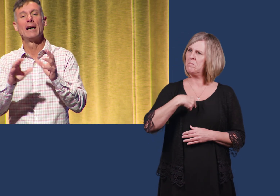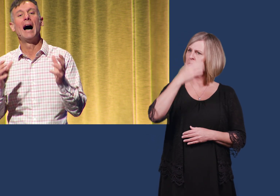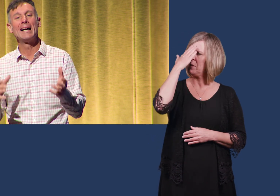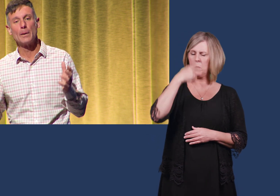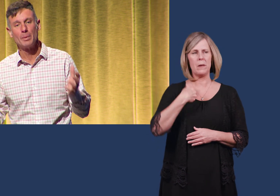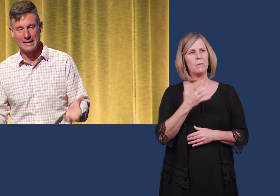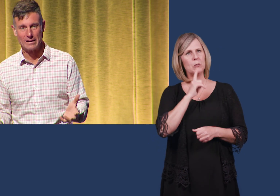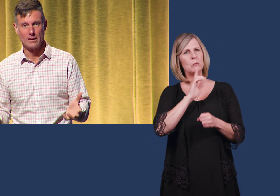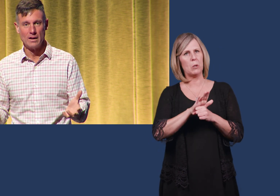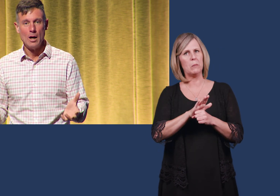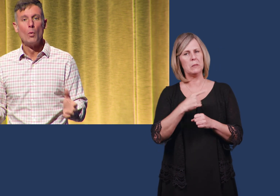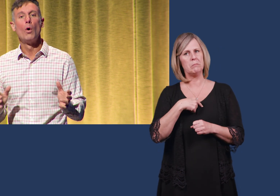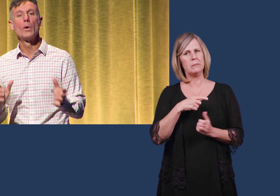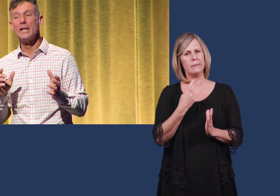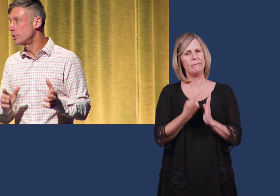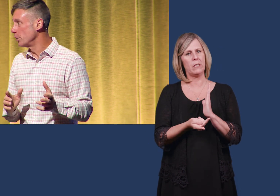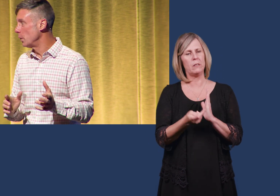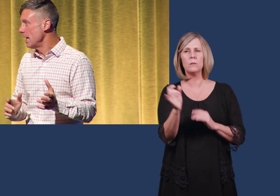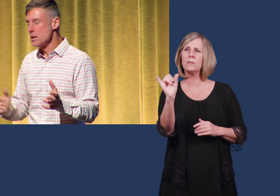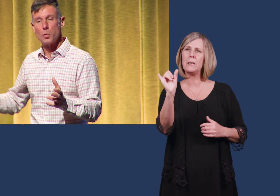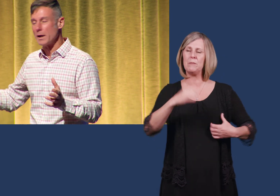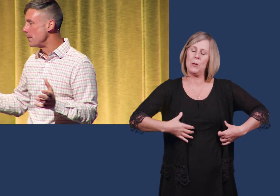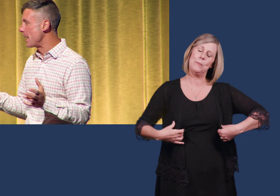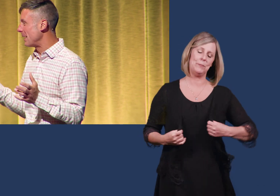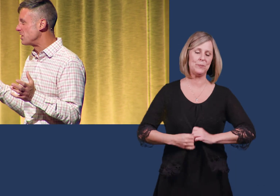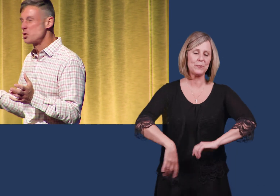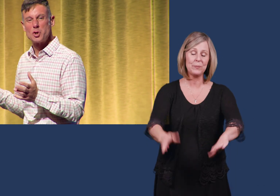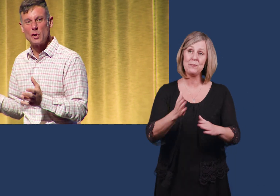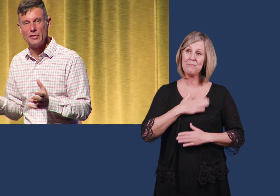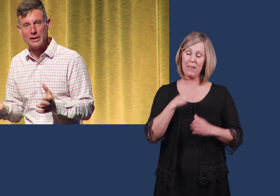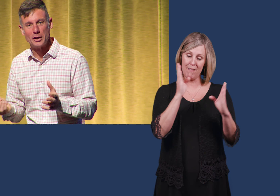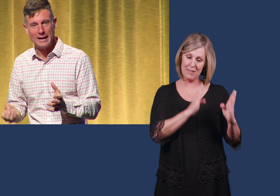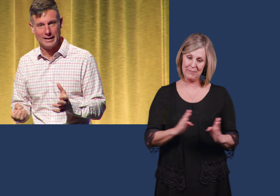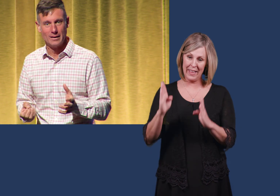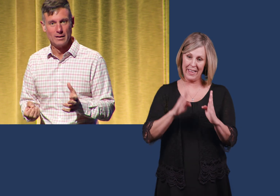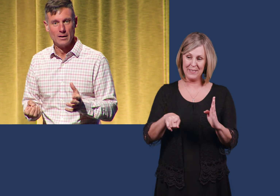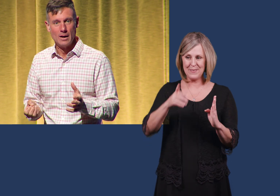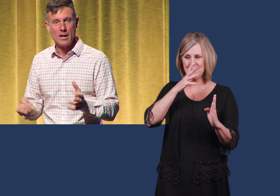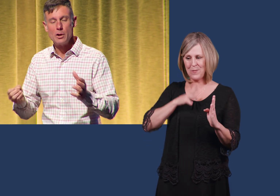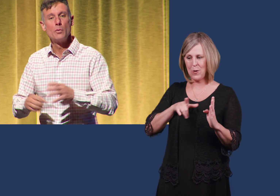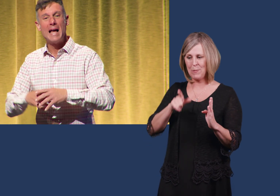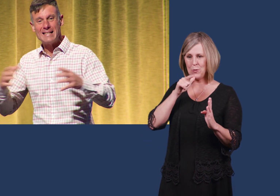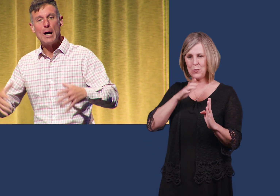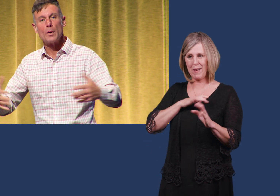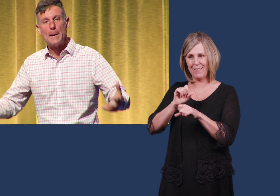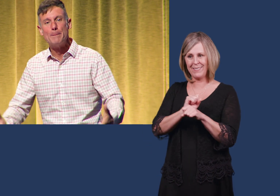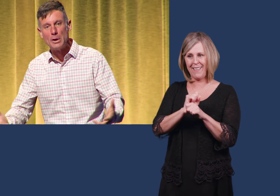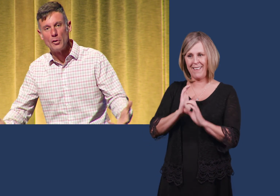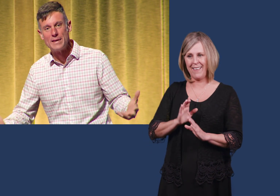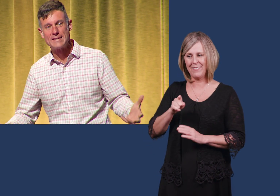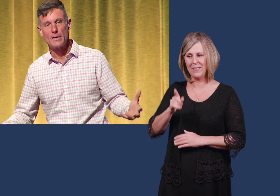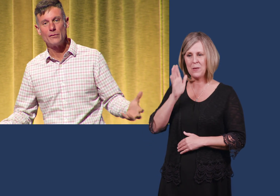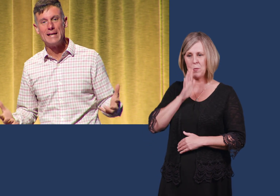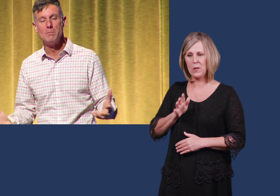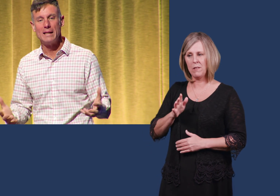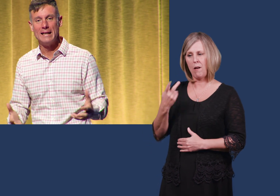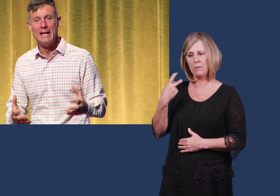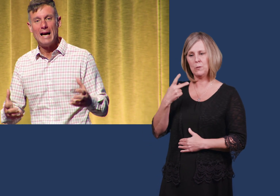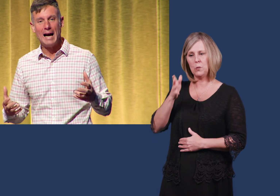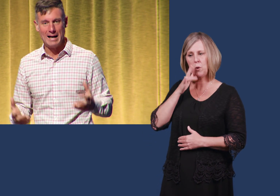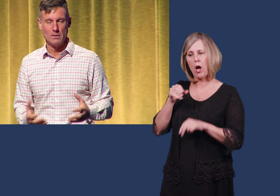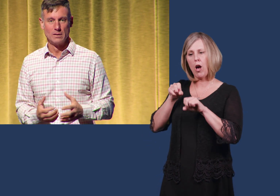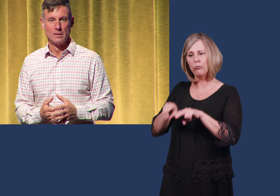get it. So here, I got a plan. What we're going to do is we're going to make my servant your heir. That's how we're going to build this